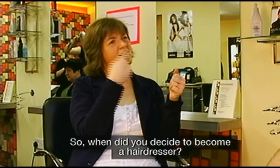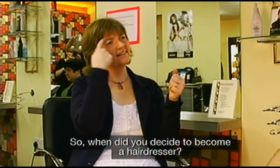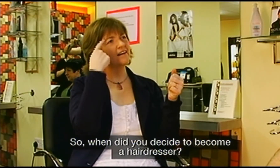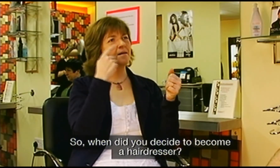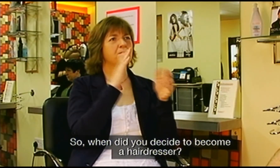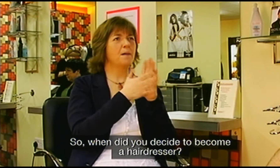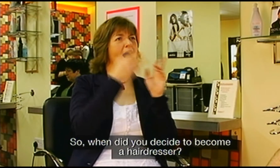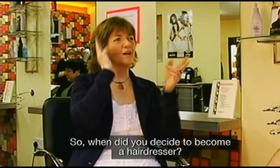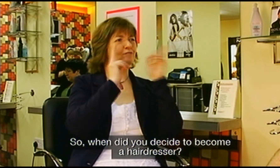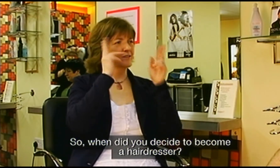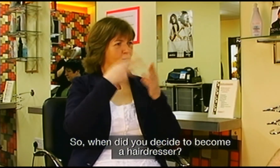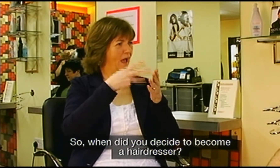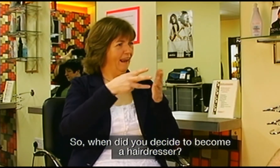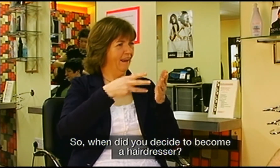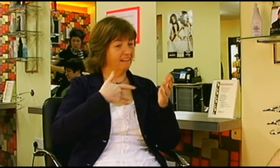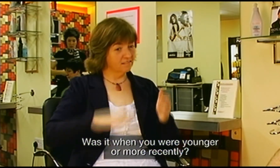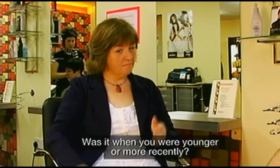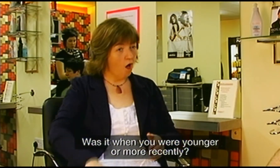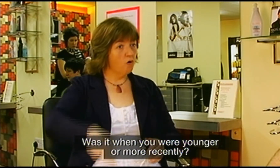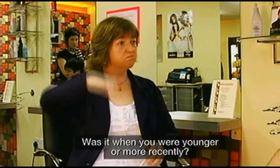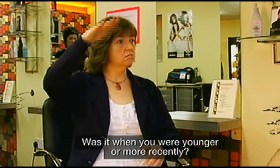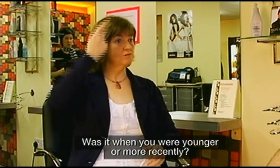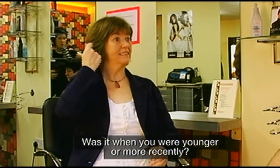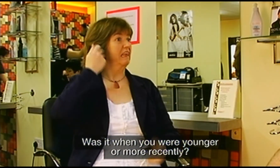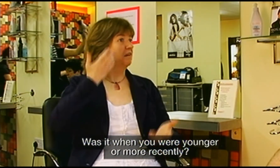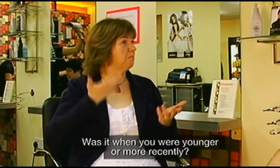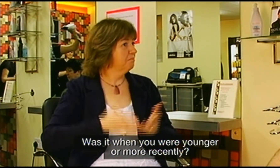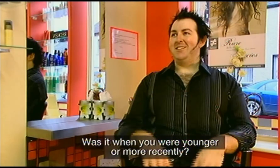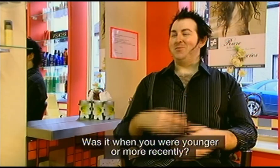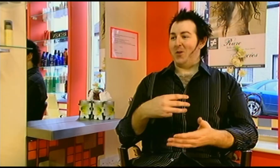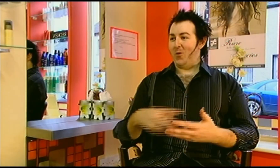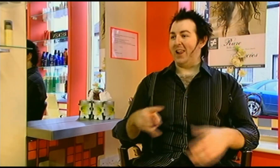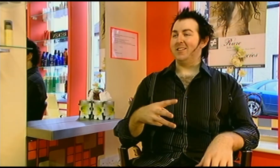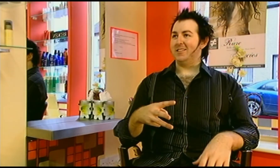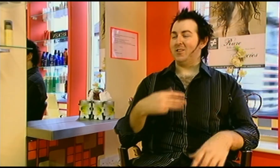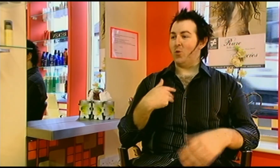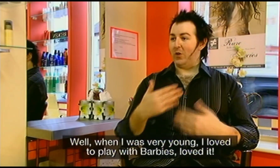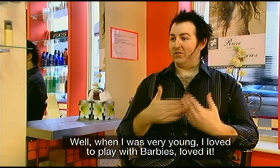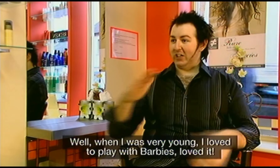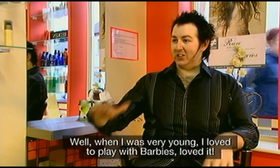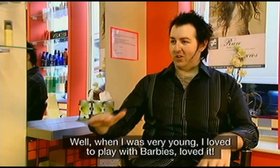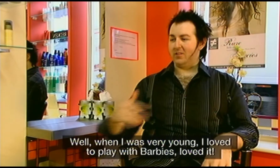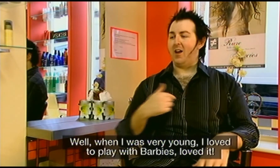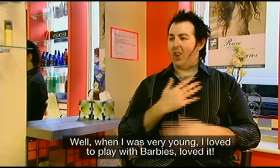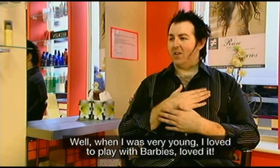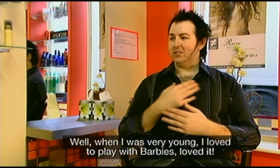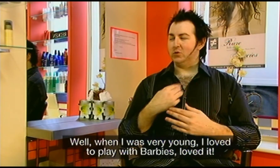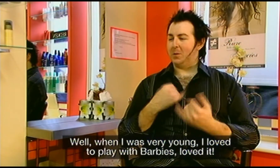So, when did you decide to become a hairdresser? Was it when you were younger or more recently? Well, when I was very young, I loved to play with